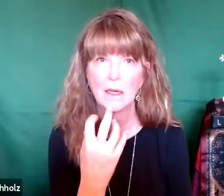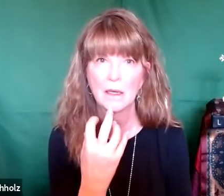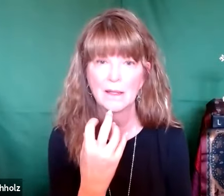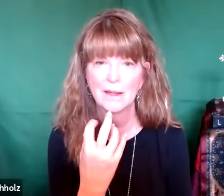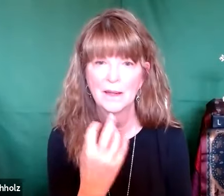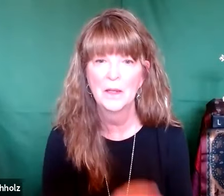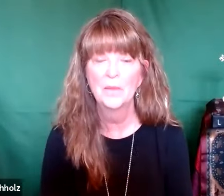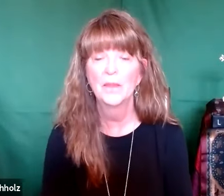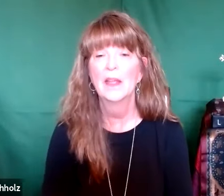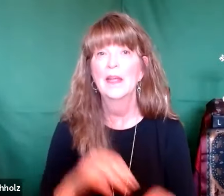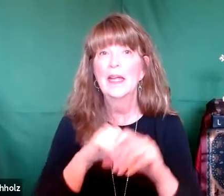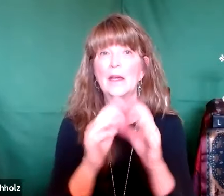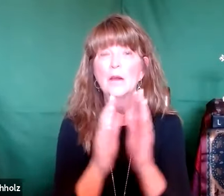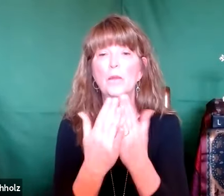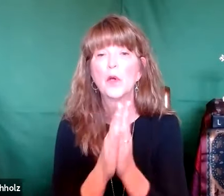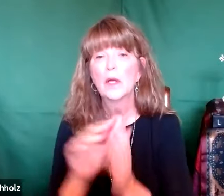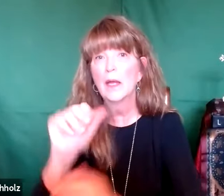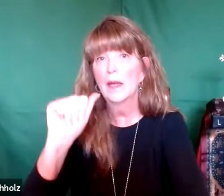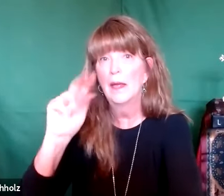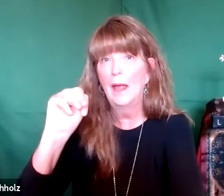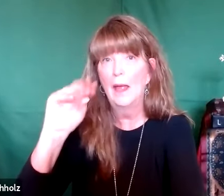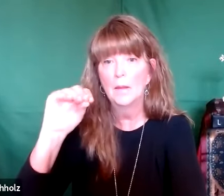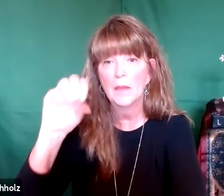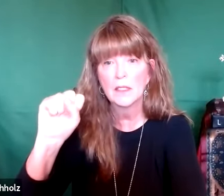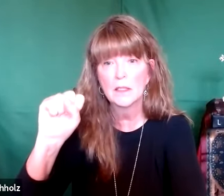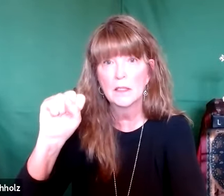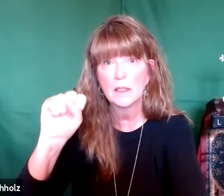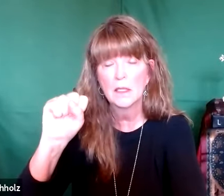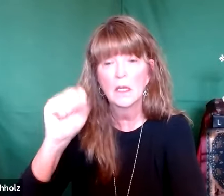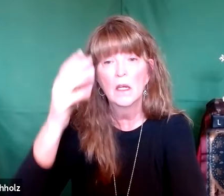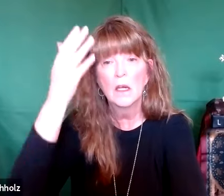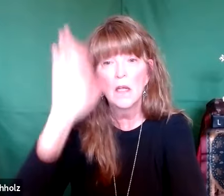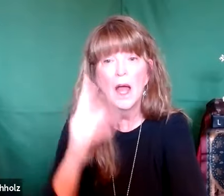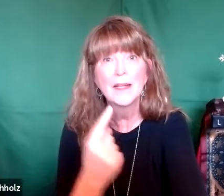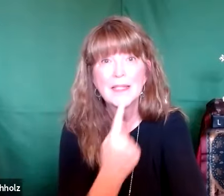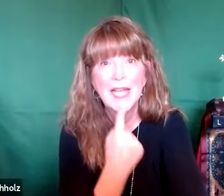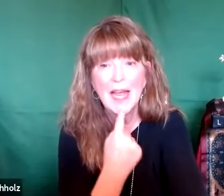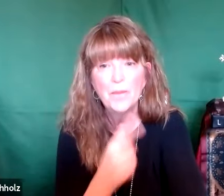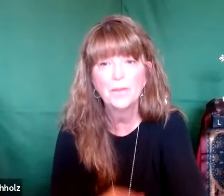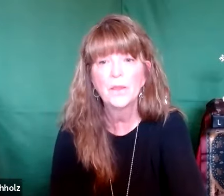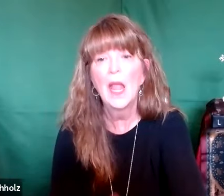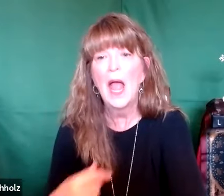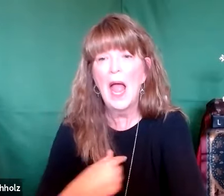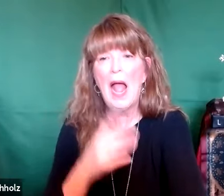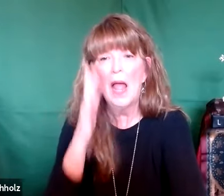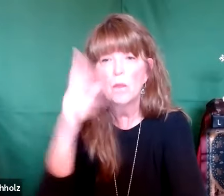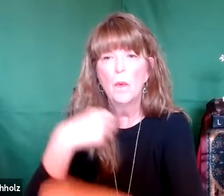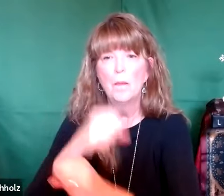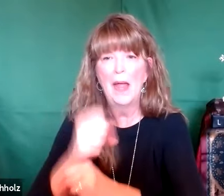Whenever it gets dark, they know that God's present and God is angry. In the book of Amos, God